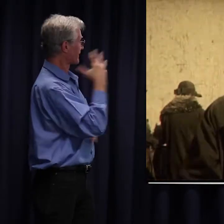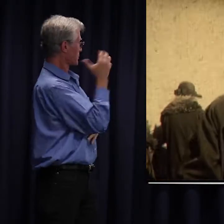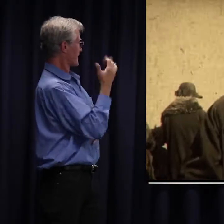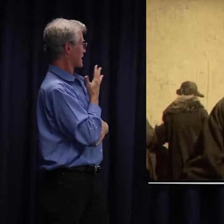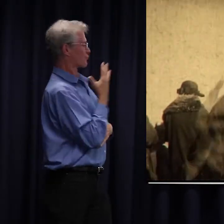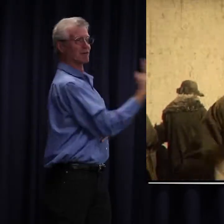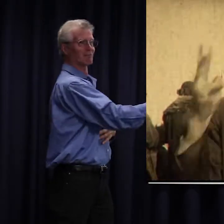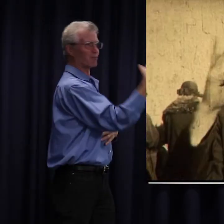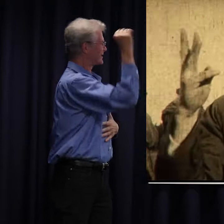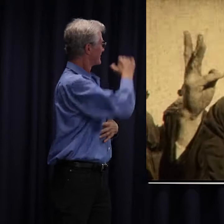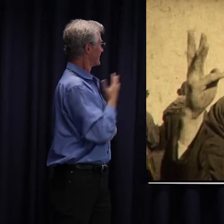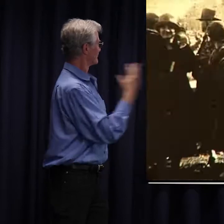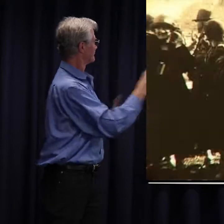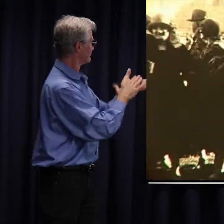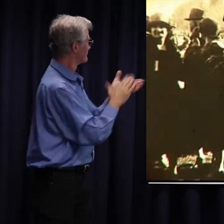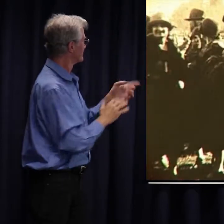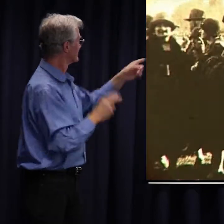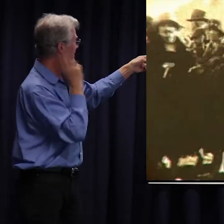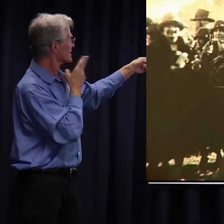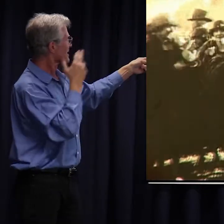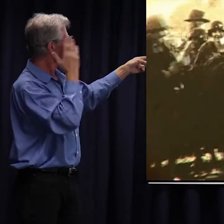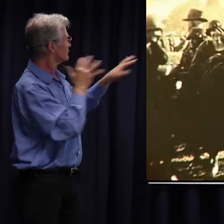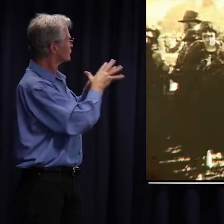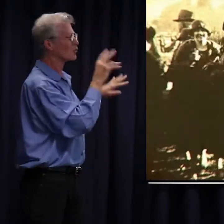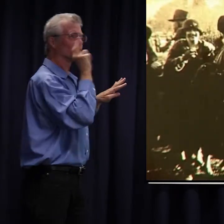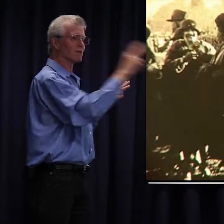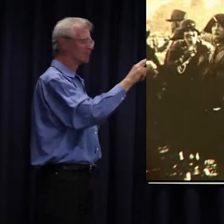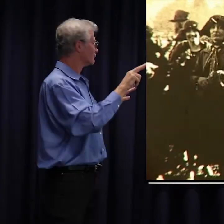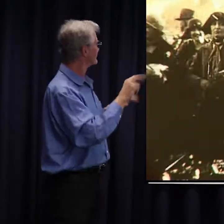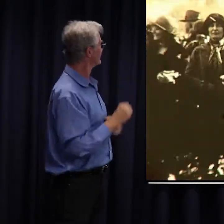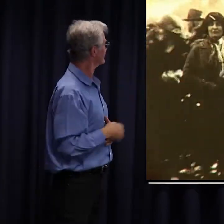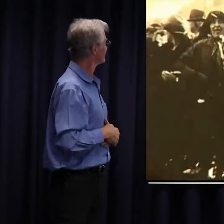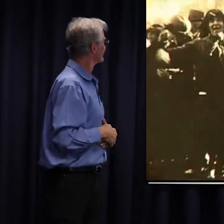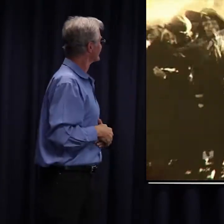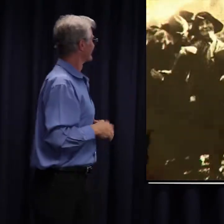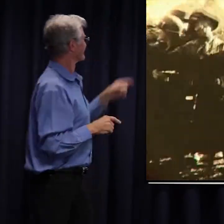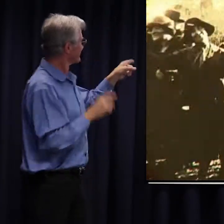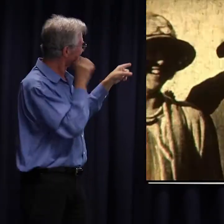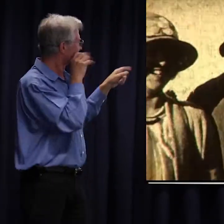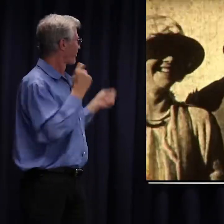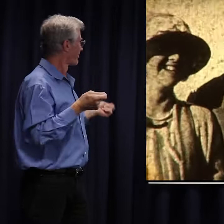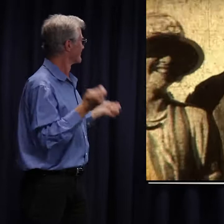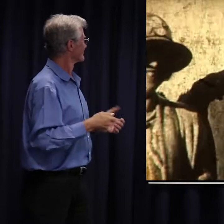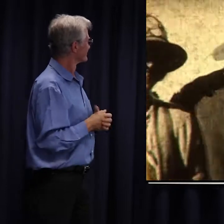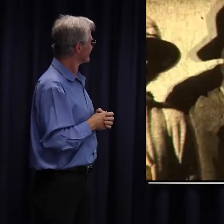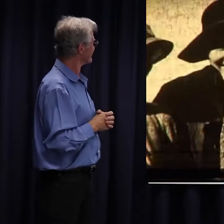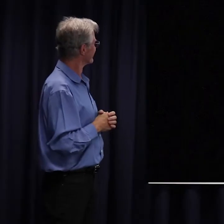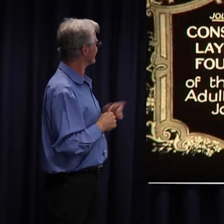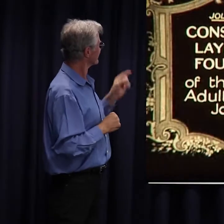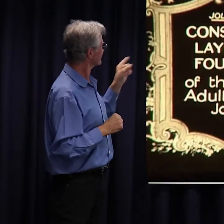This is Deaf Man signing, and he's saying how many points they won by. And these are the deaf women watching, having a bit of fun,